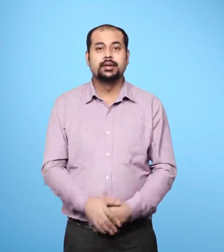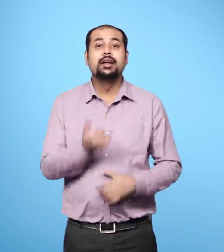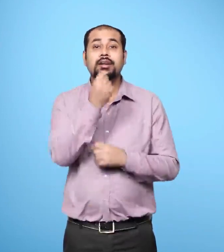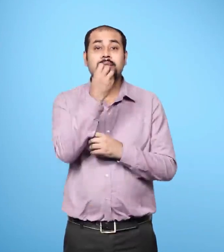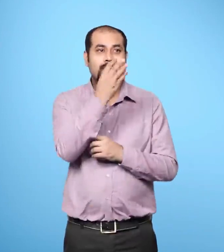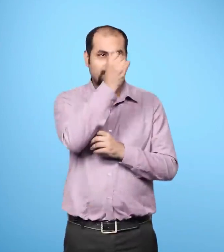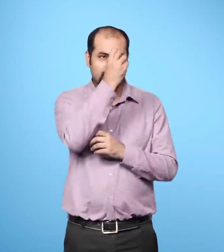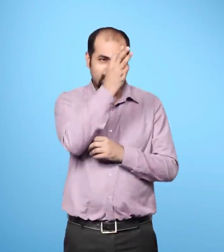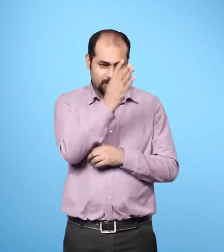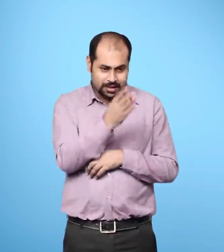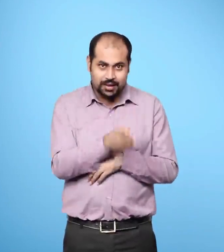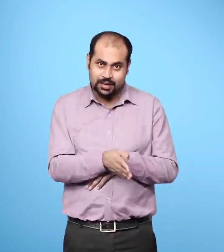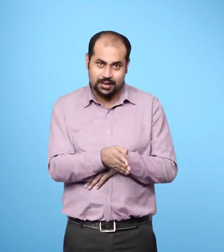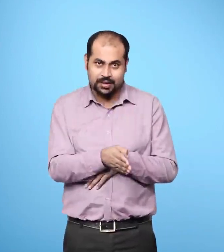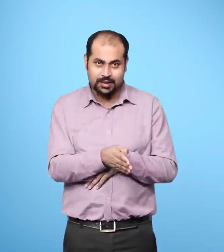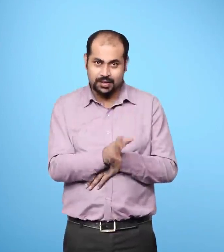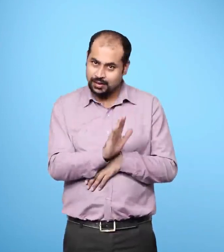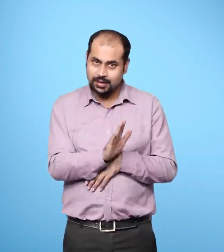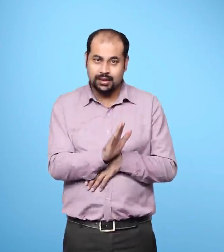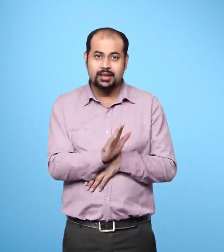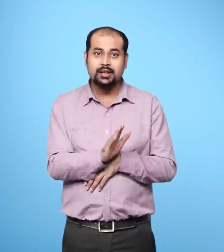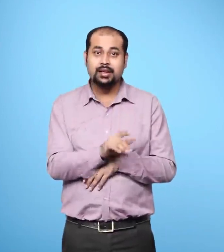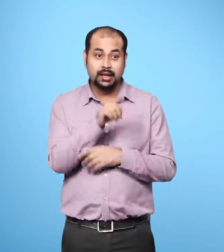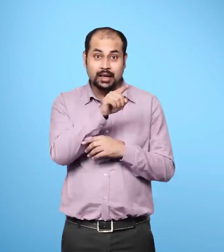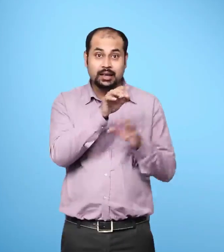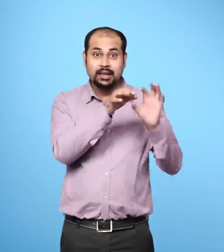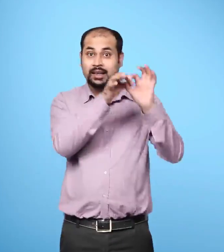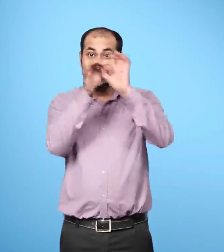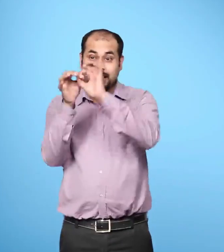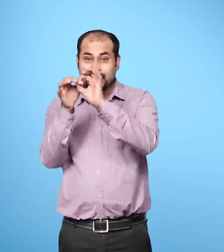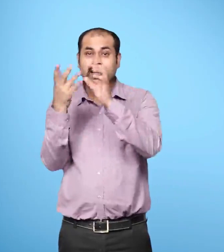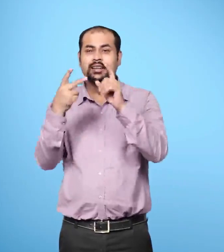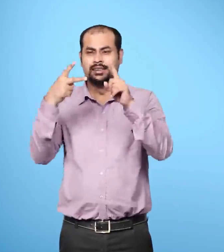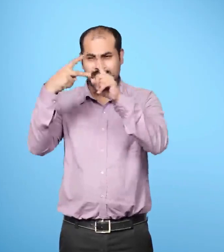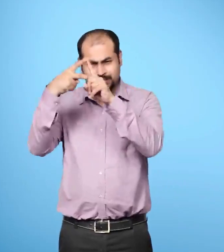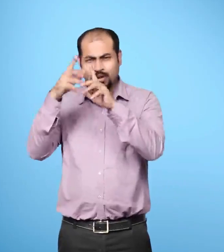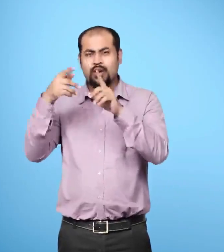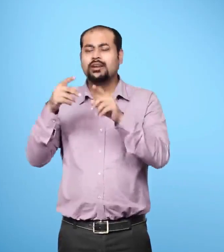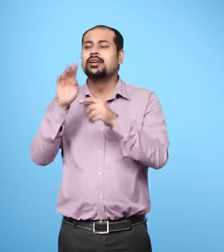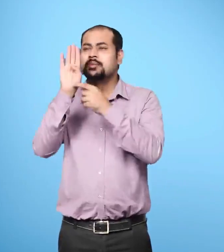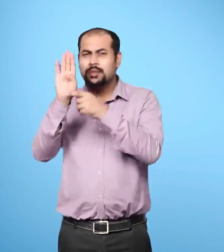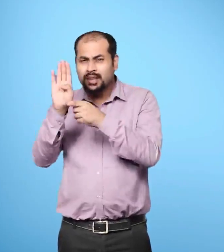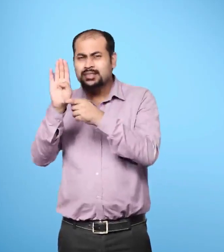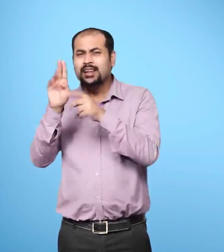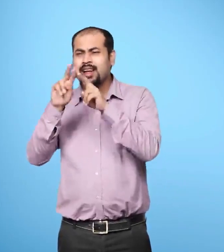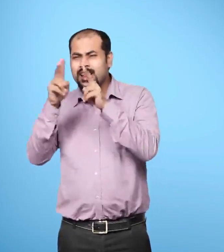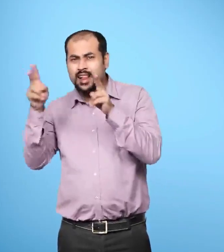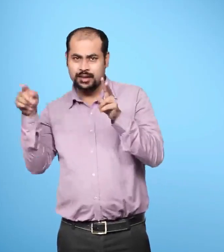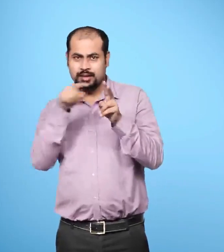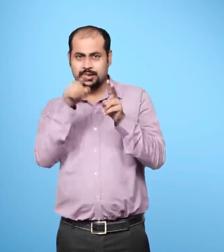placed near the ring. After this, there is a question for you. Question. Which cards will he have in